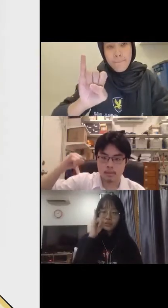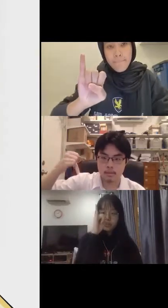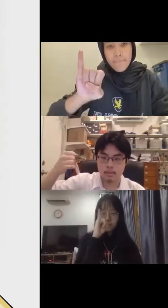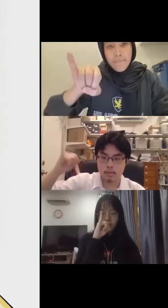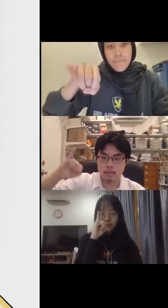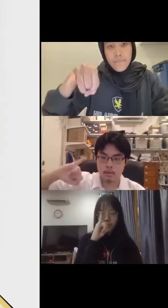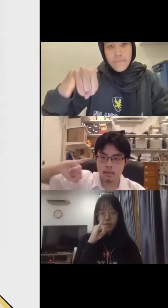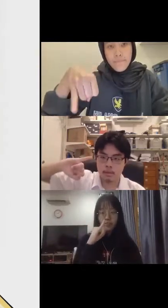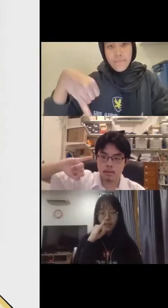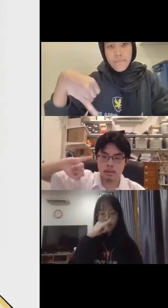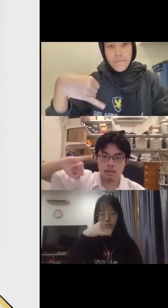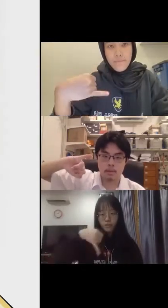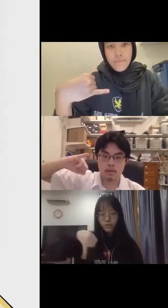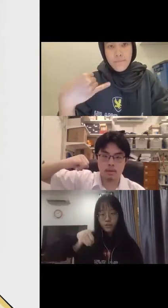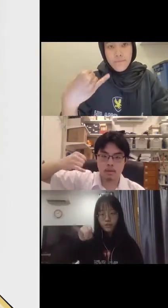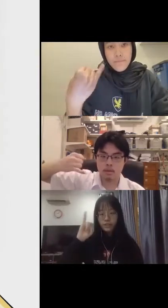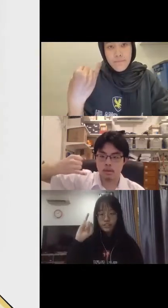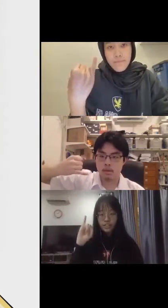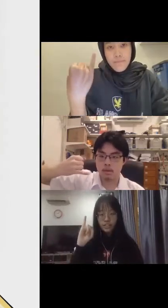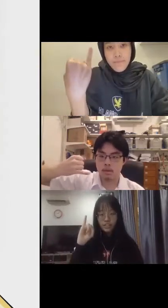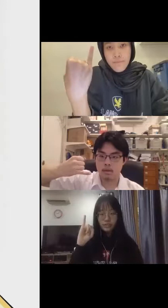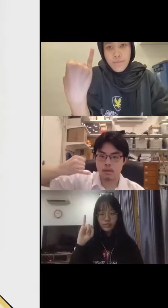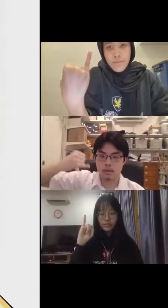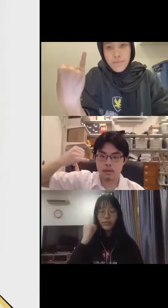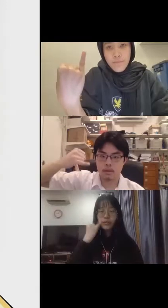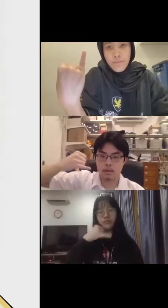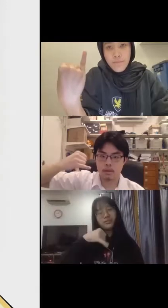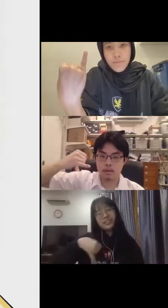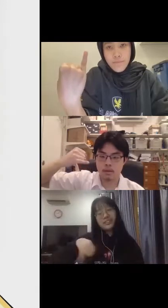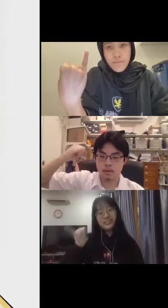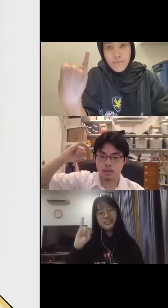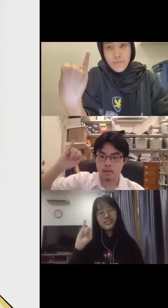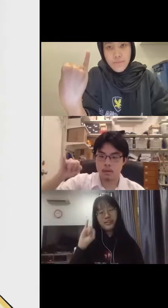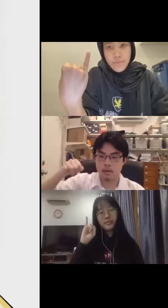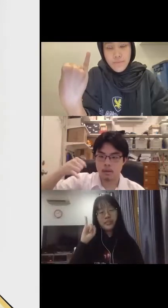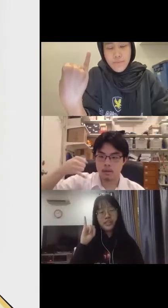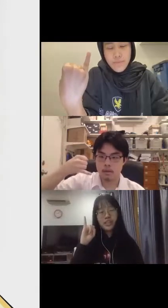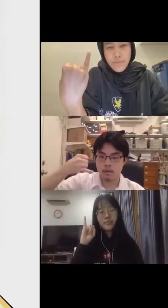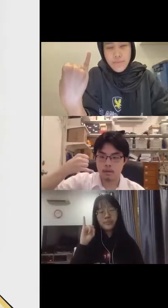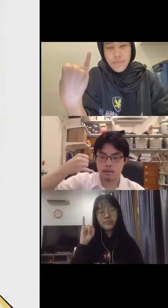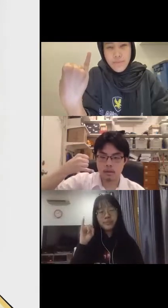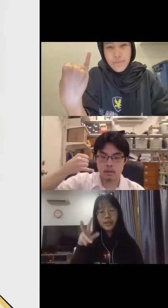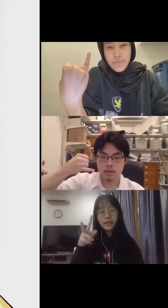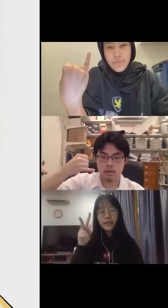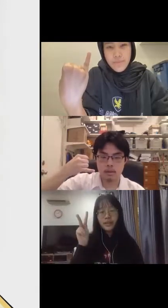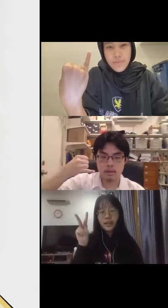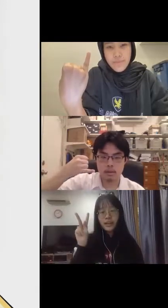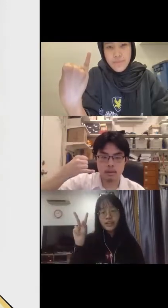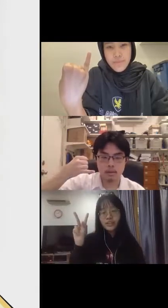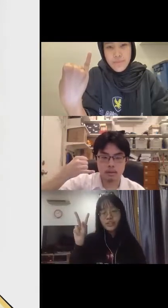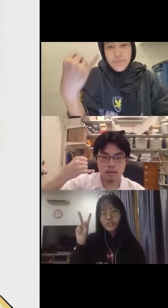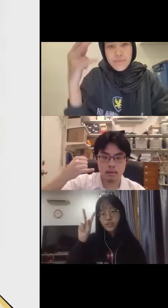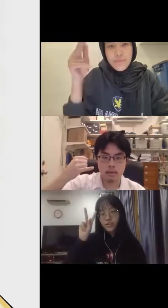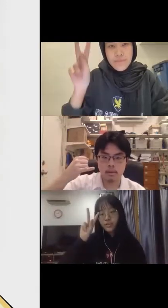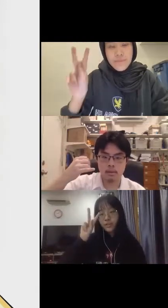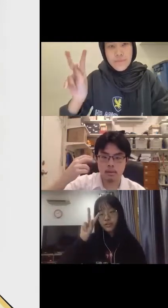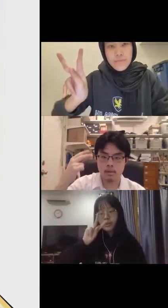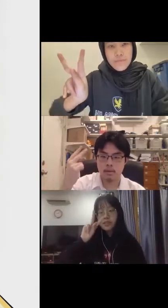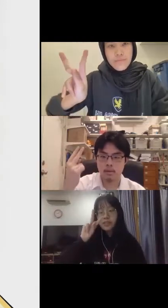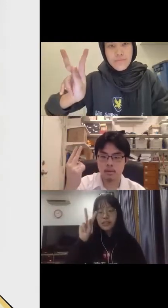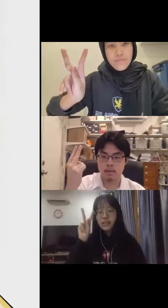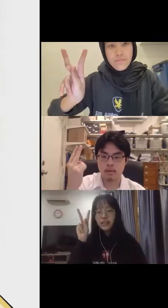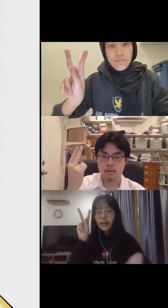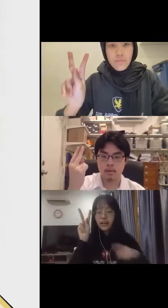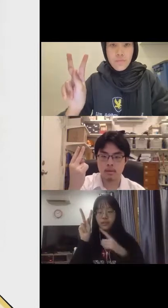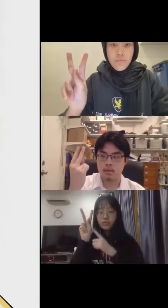you want to take your pinky finger and draw a J shape or the alphabet J. K is just you make a